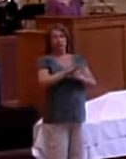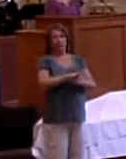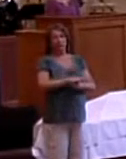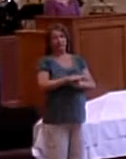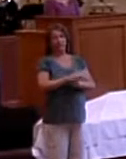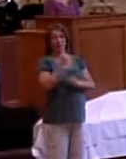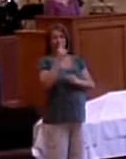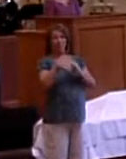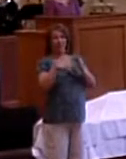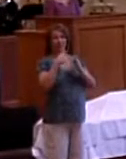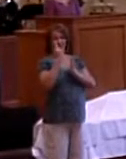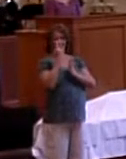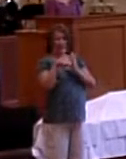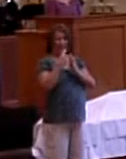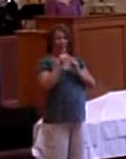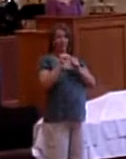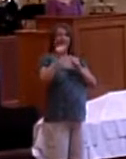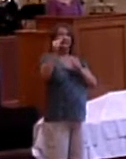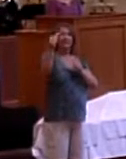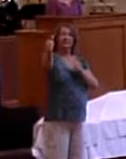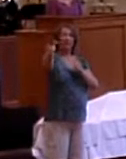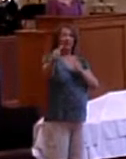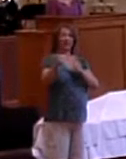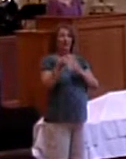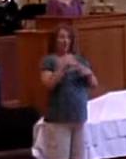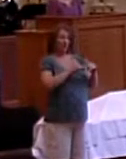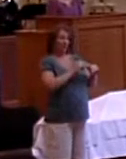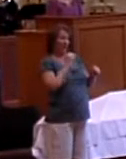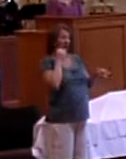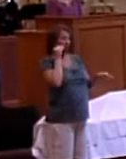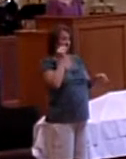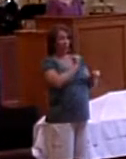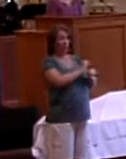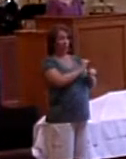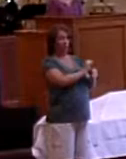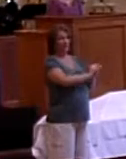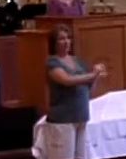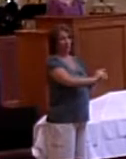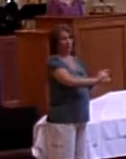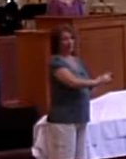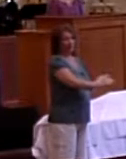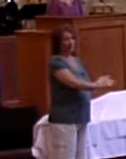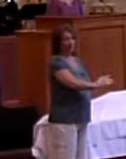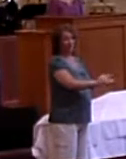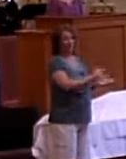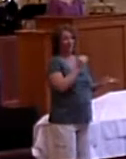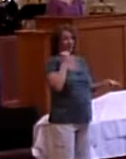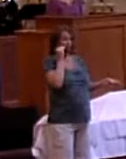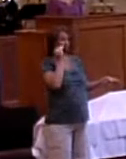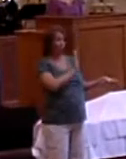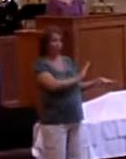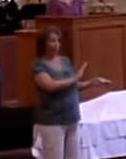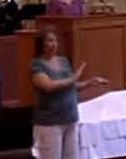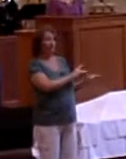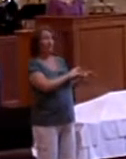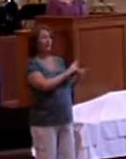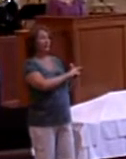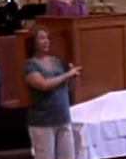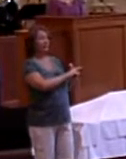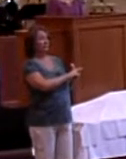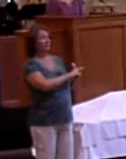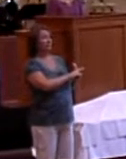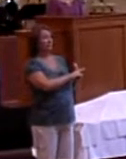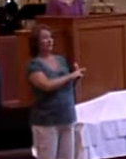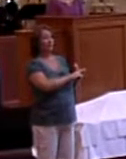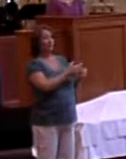away, Derek's at home working during the week in their hometown, and